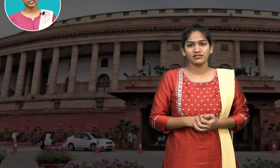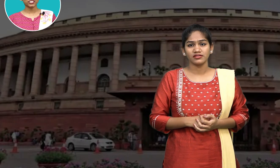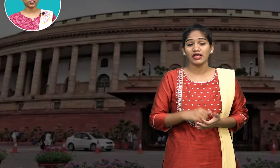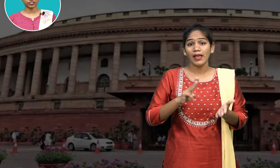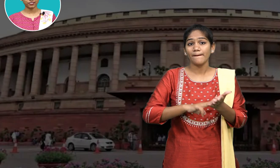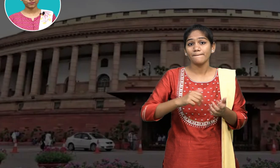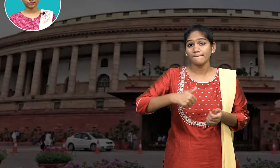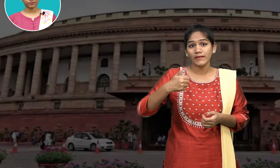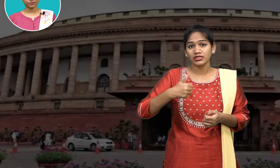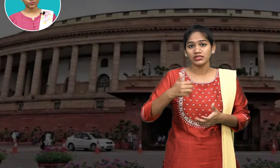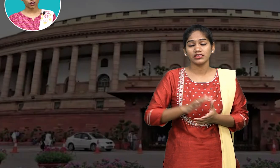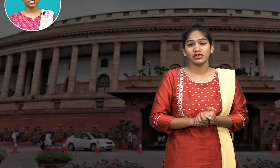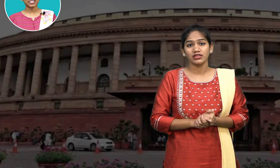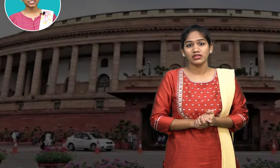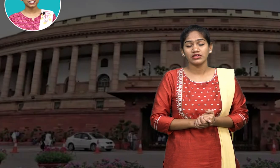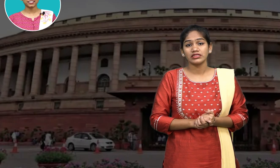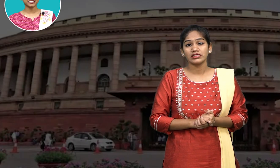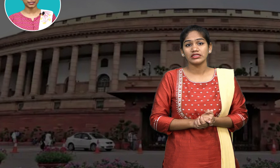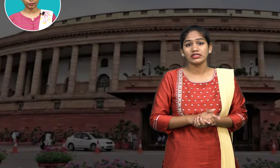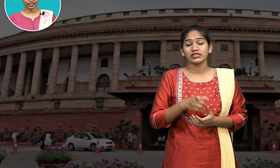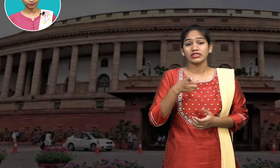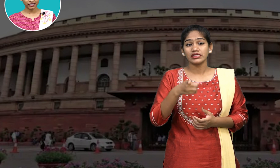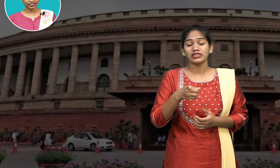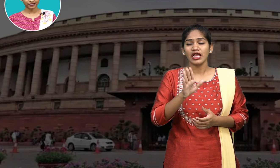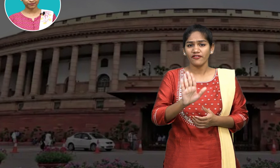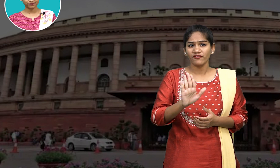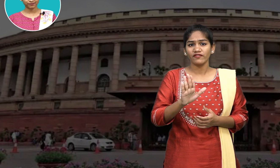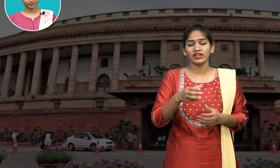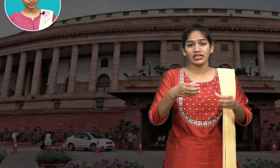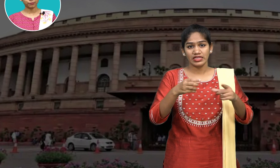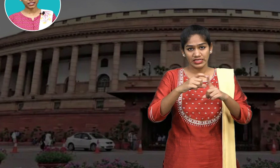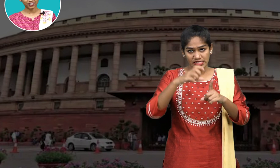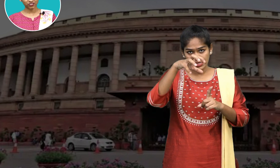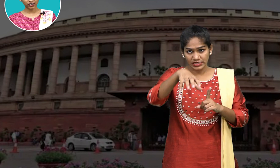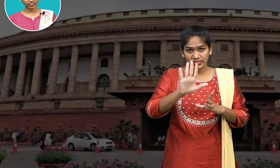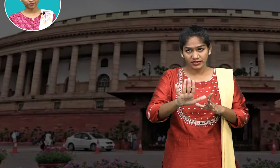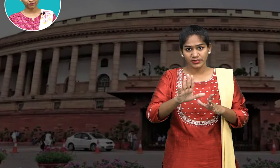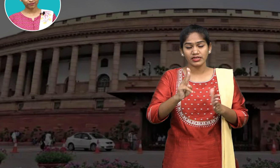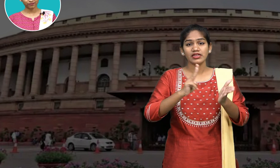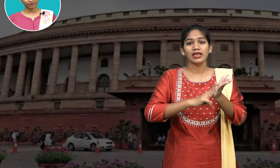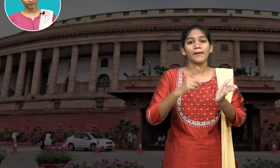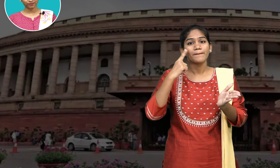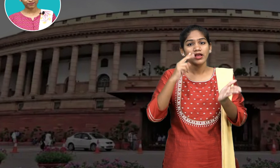The minister of the concerned department, ministry,